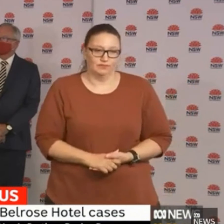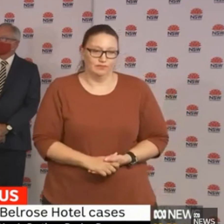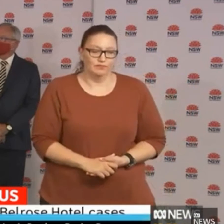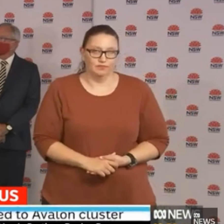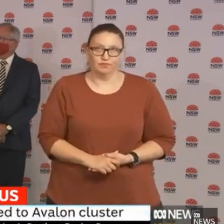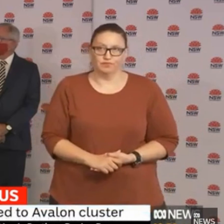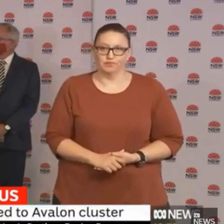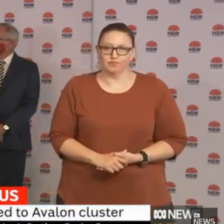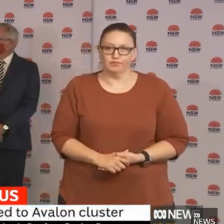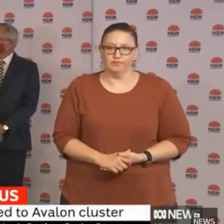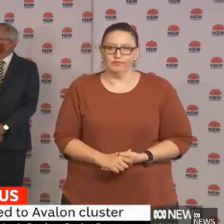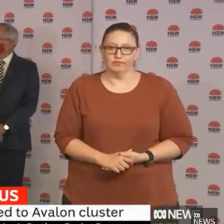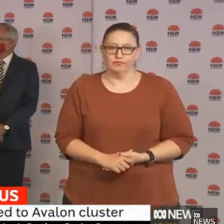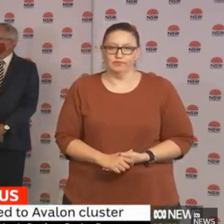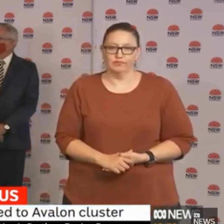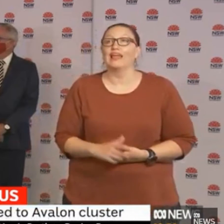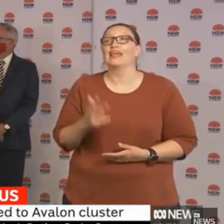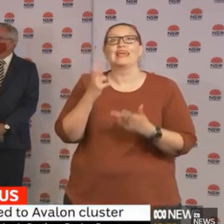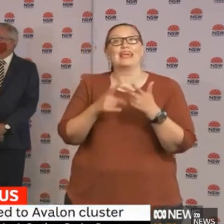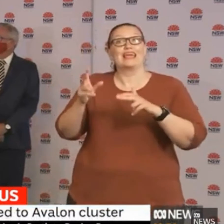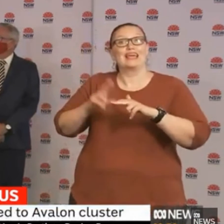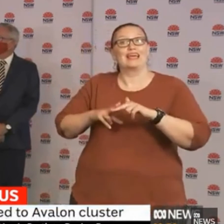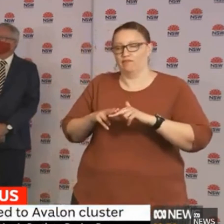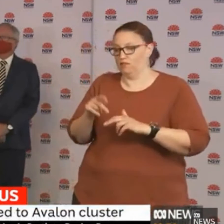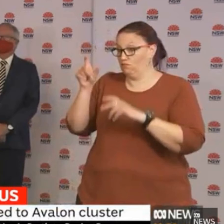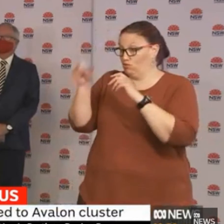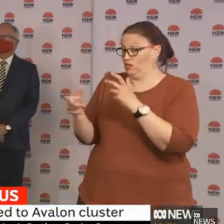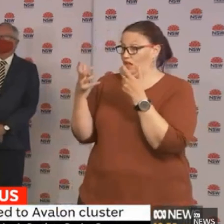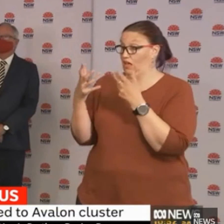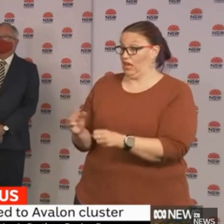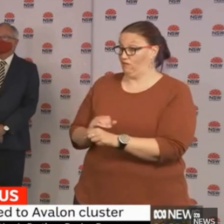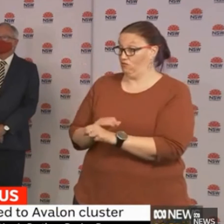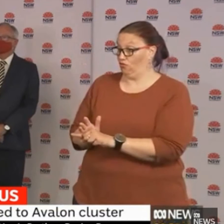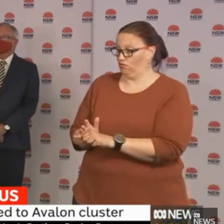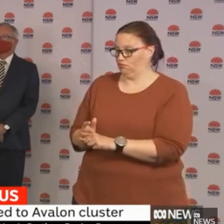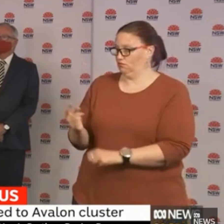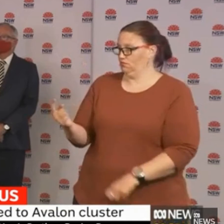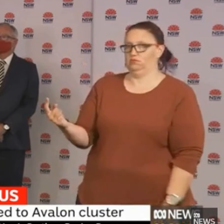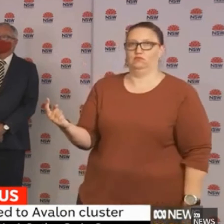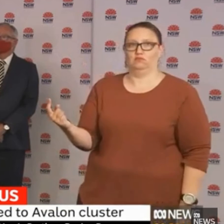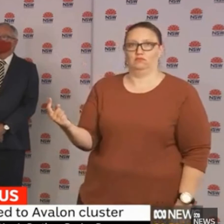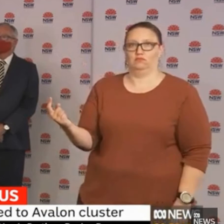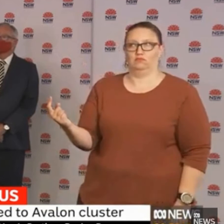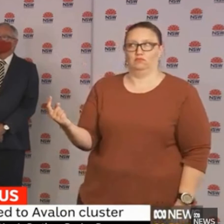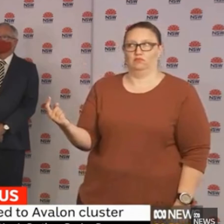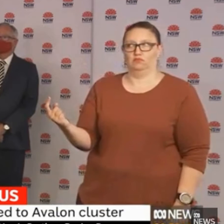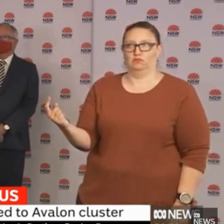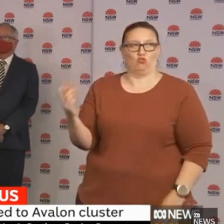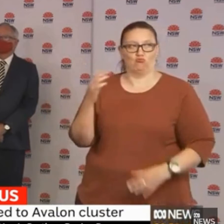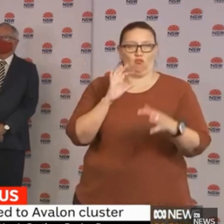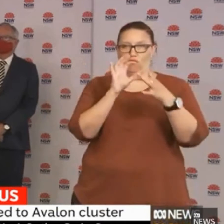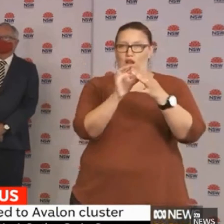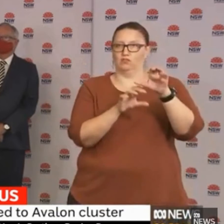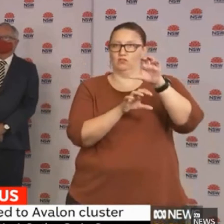more concern, which are those cases that we actually don't know, that weren't related to the northern area of the